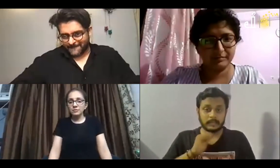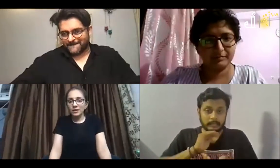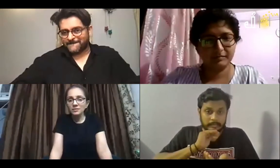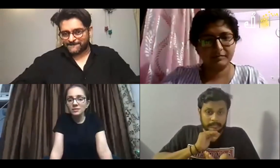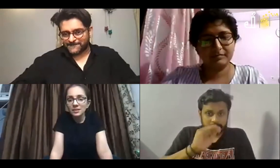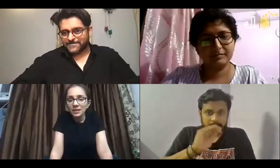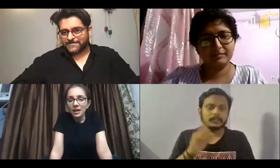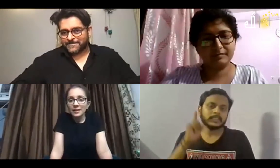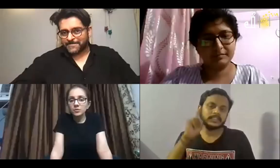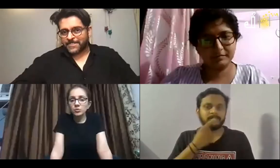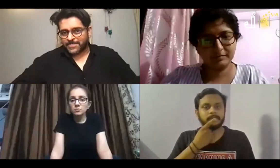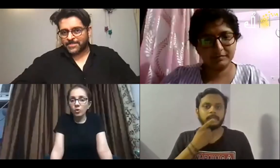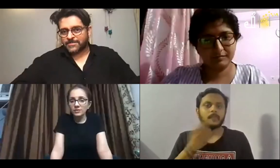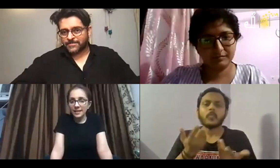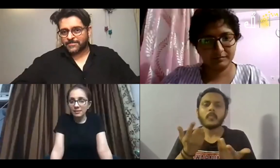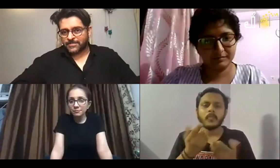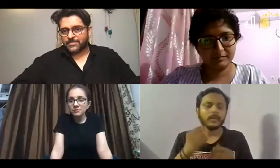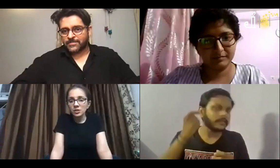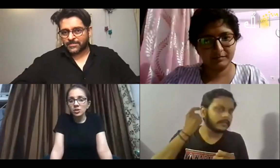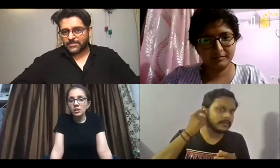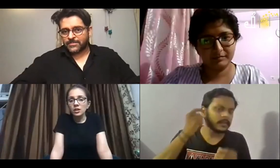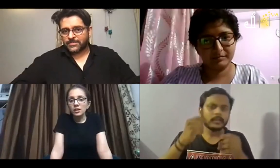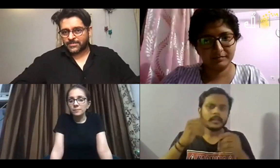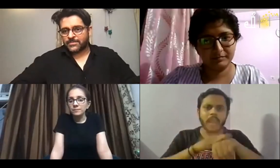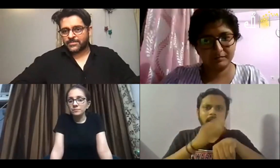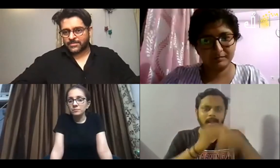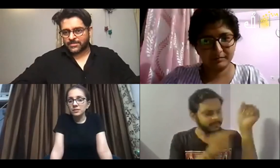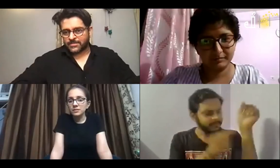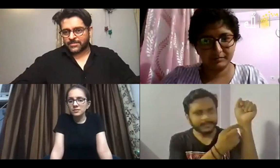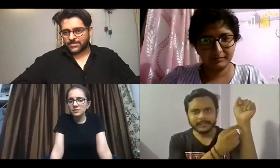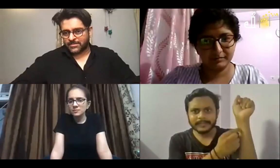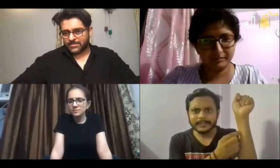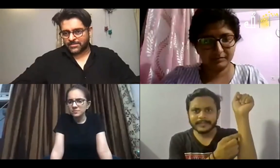Hi, everyone. I was born deaf